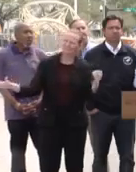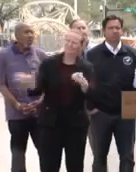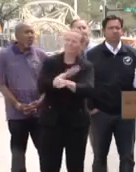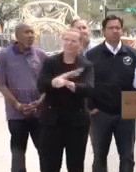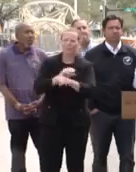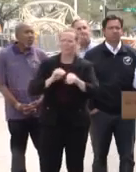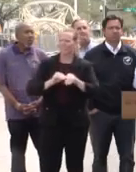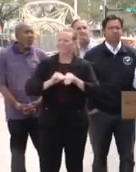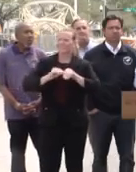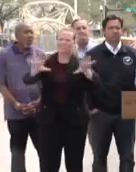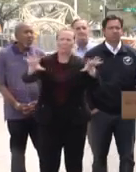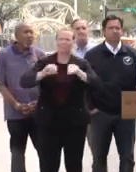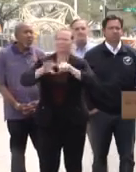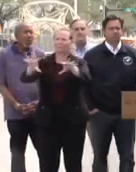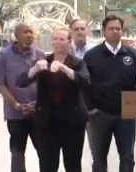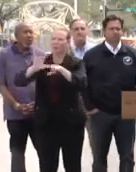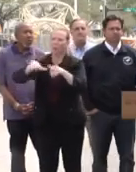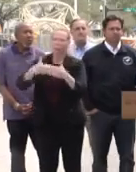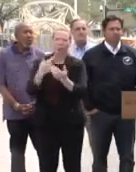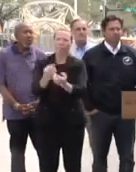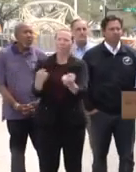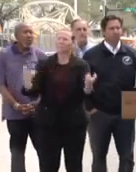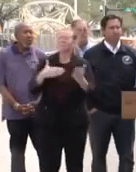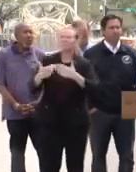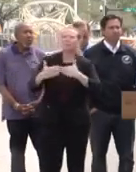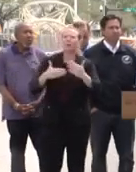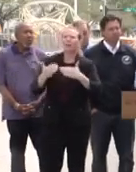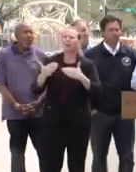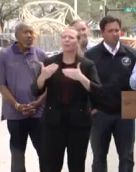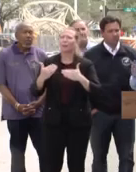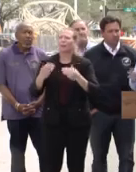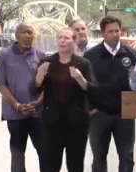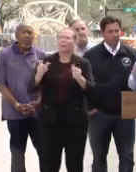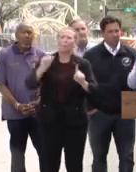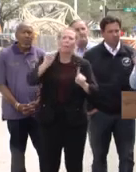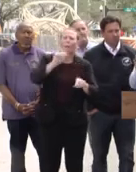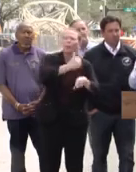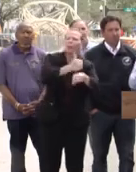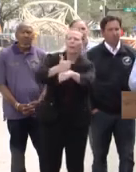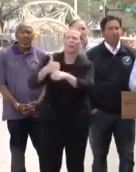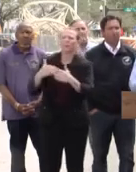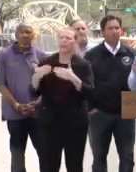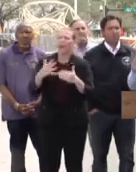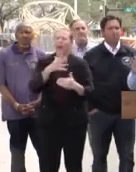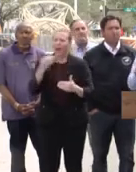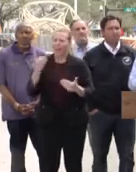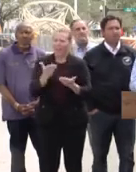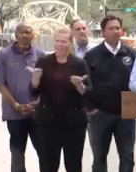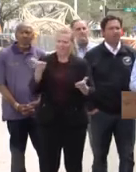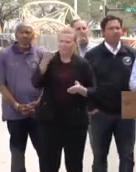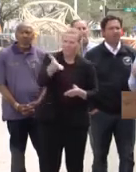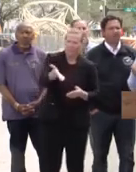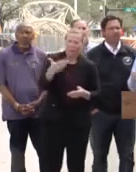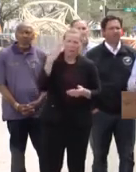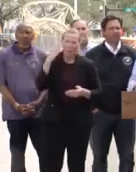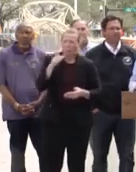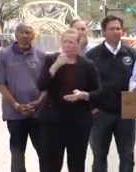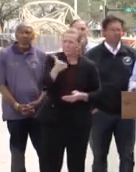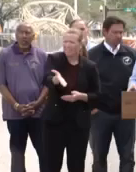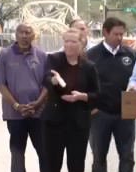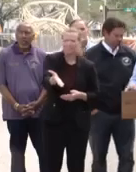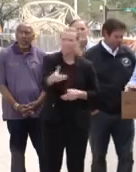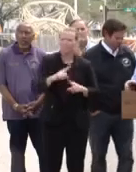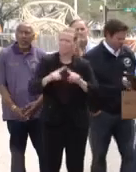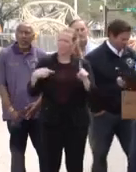of all of the resources, whether they were tangible or human, and that the stuff that was there, don't know whose it was, but we got all of our